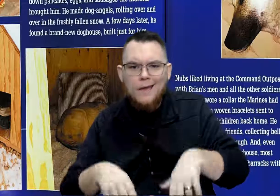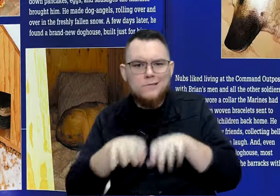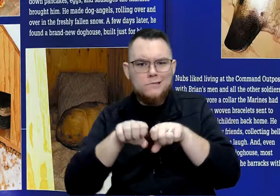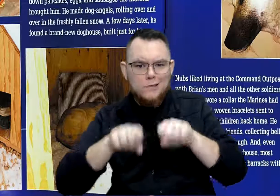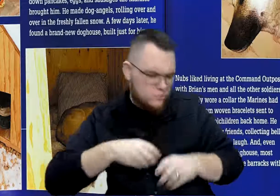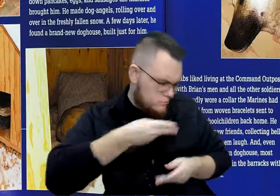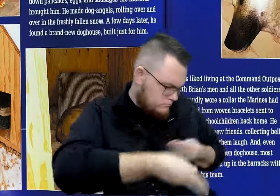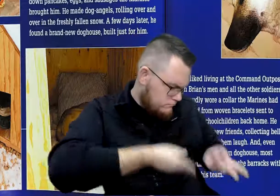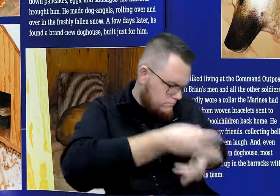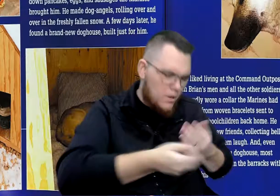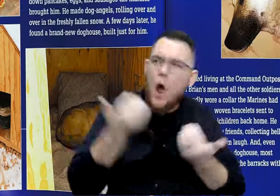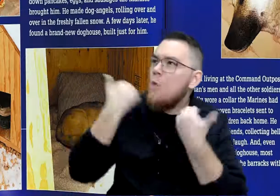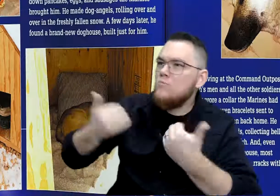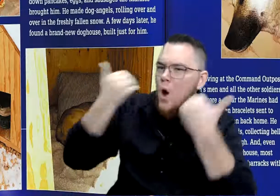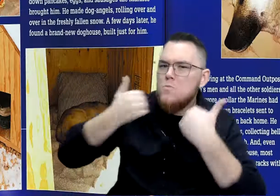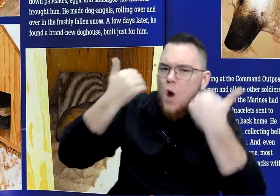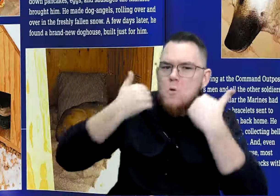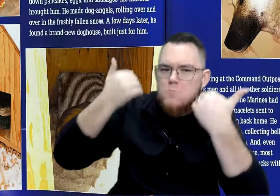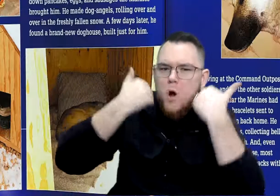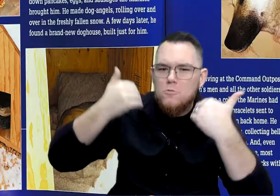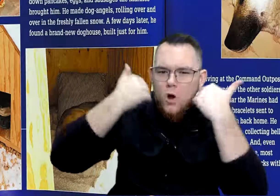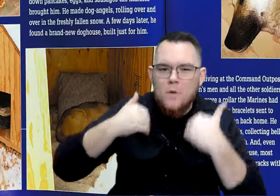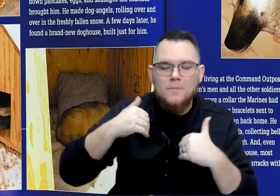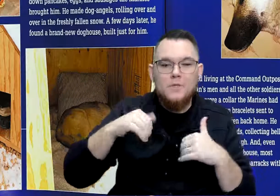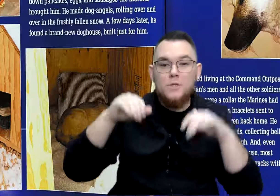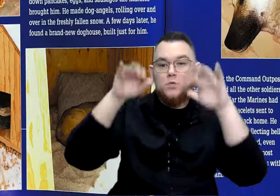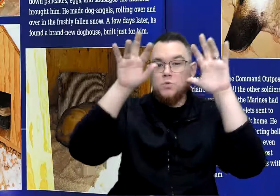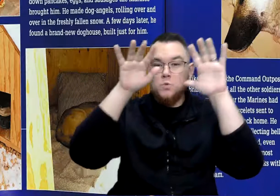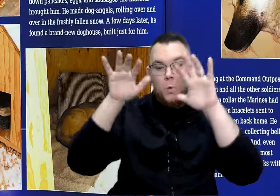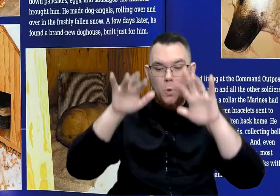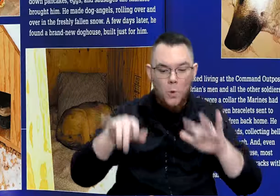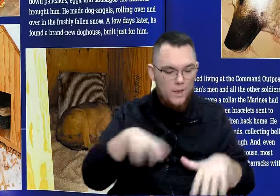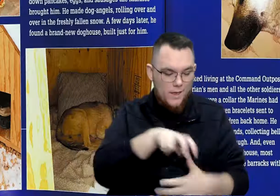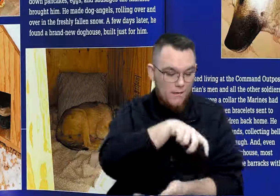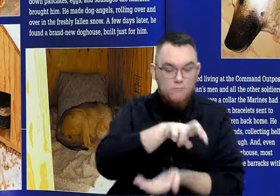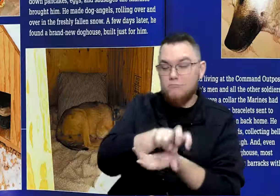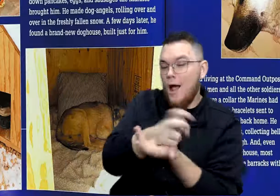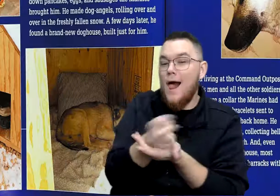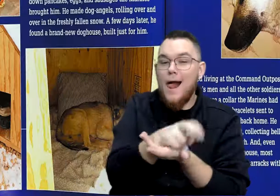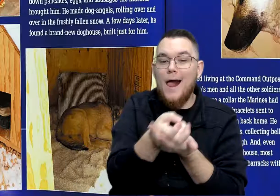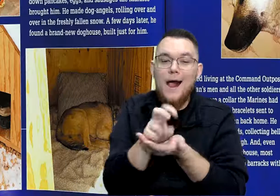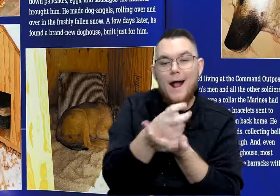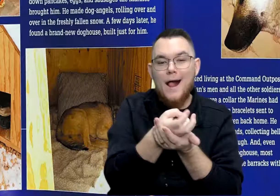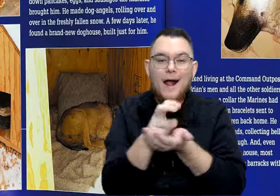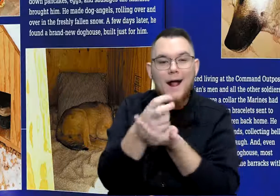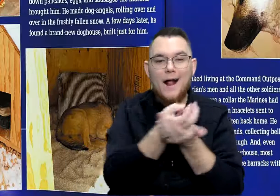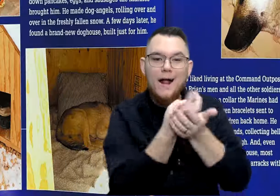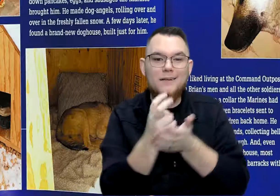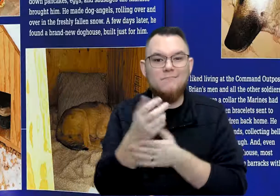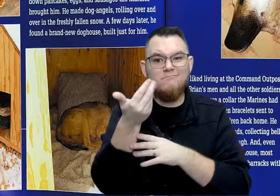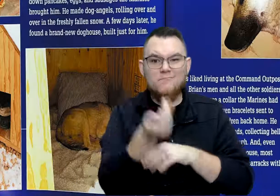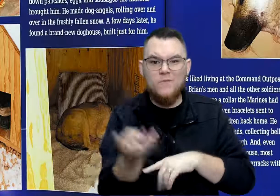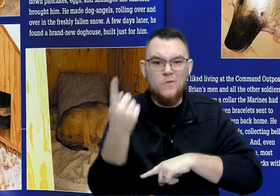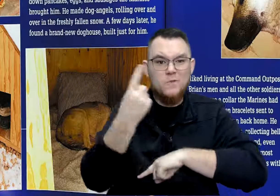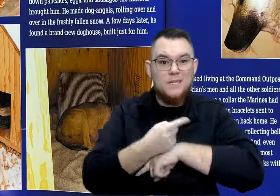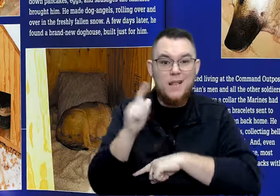He made dog angels rolling over and over in the freshly fallen snow. A few days later, he found a brand